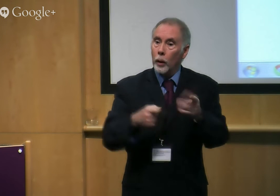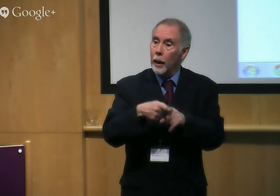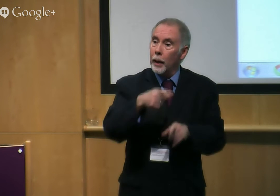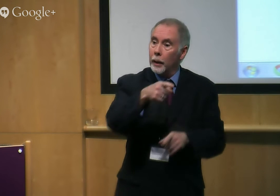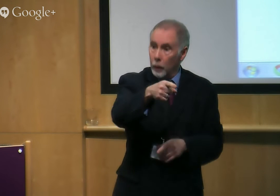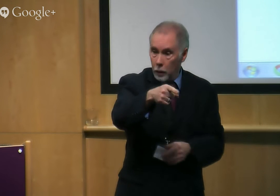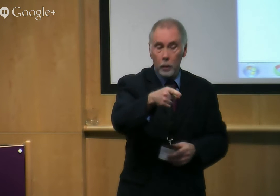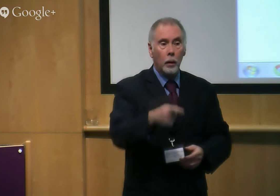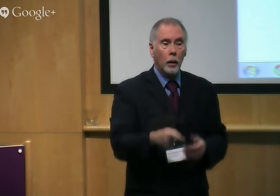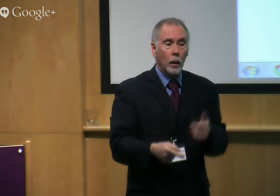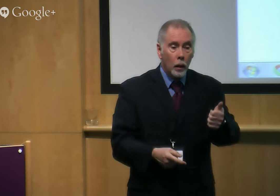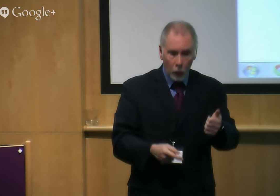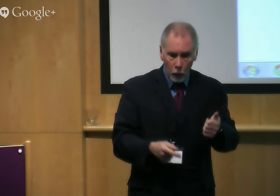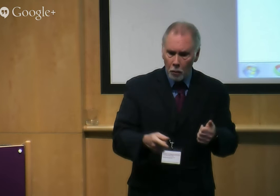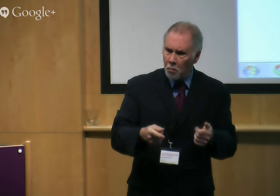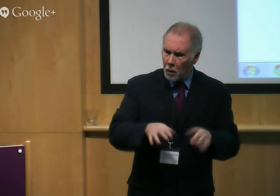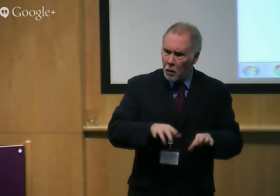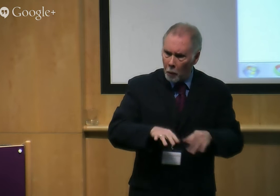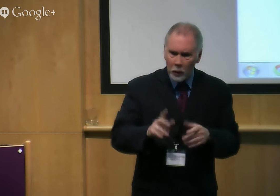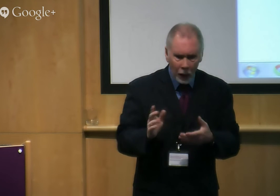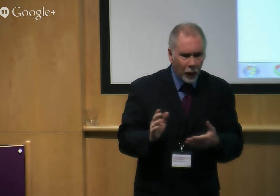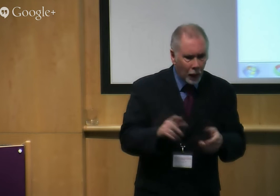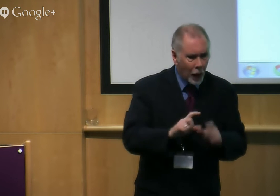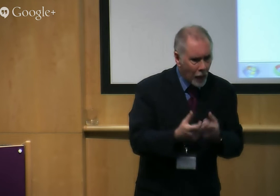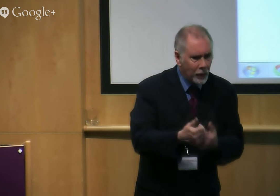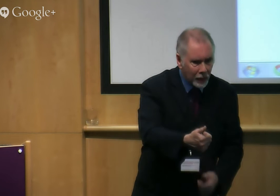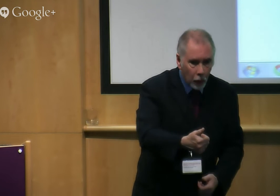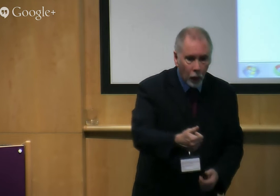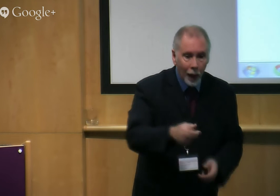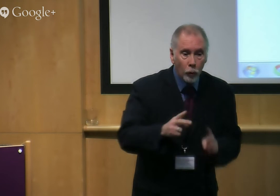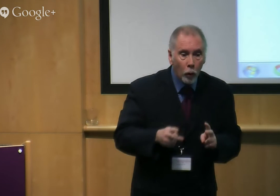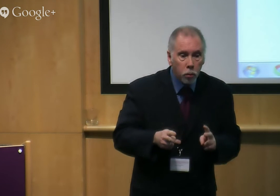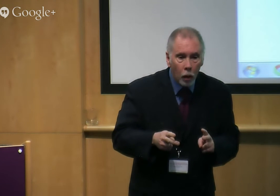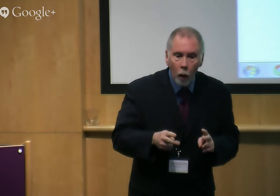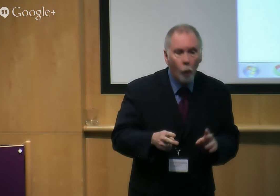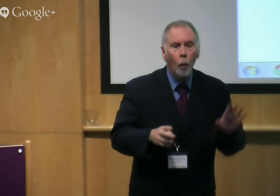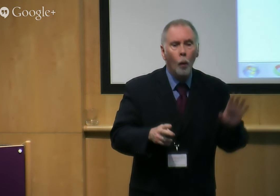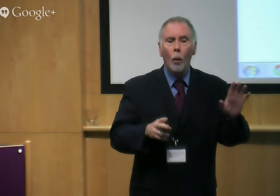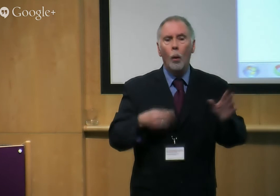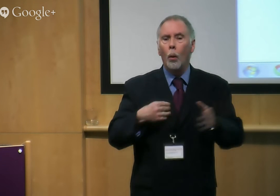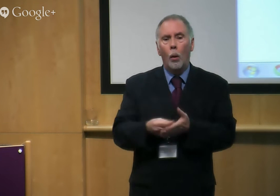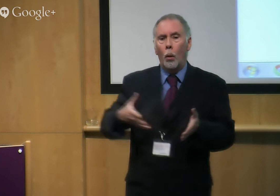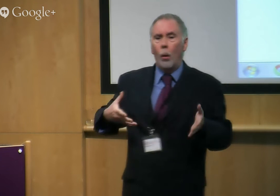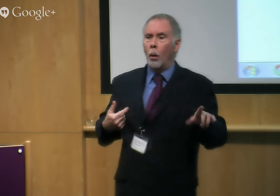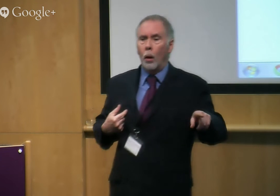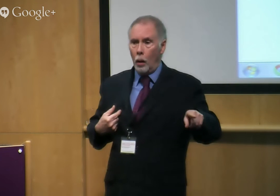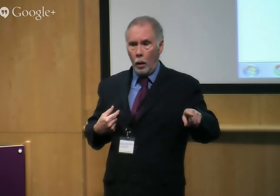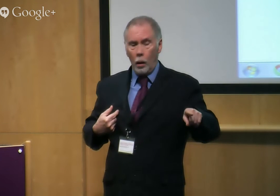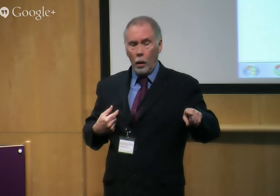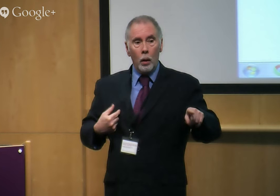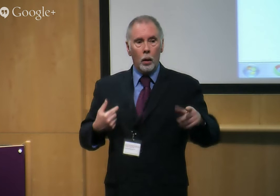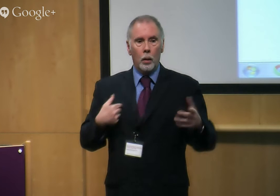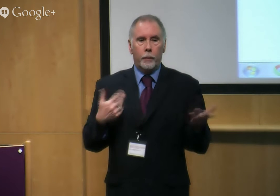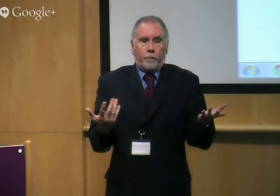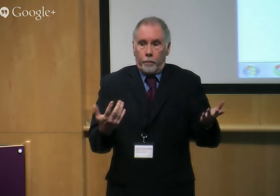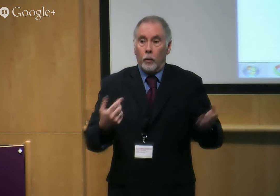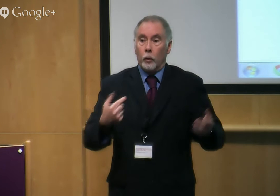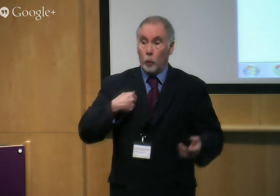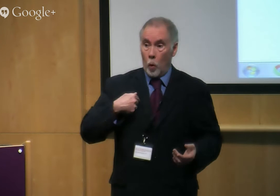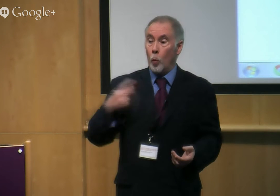on a regular basis is that Age UK are delivering great support, but they're not providing support